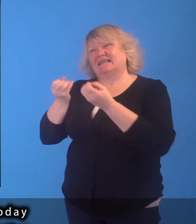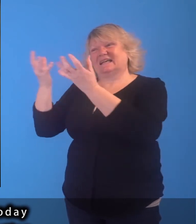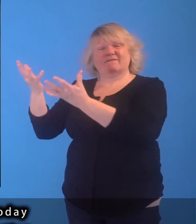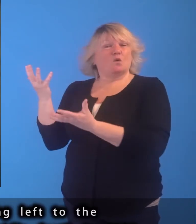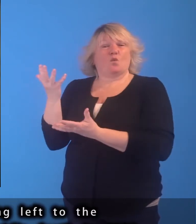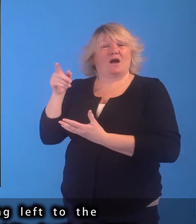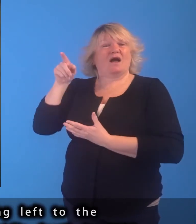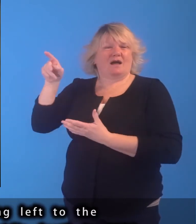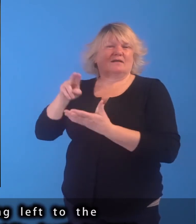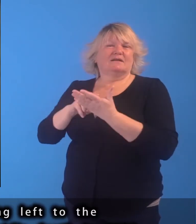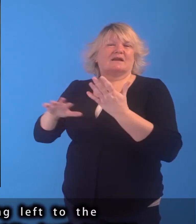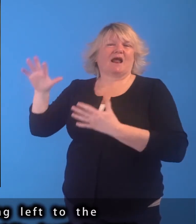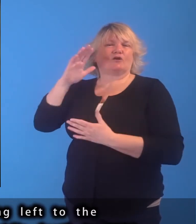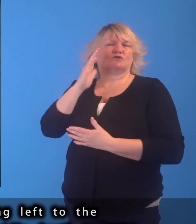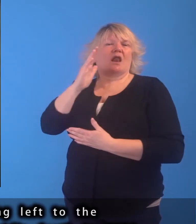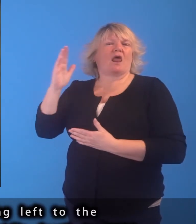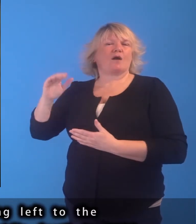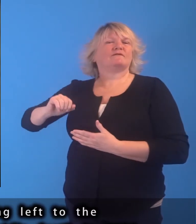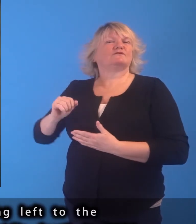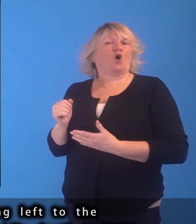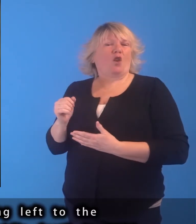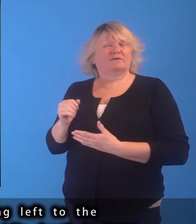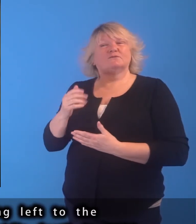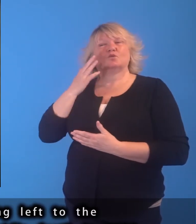be comfortably seated for dinner.